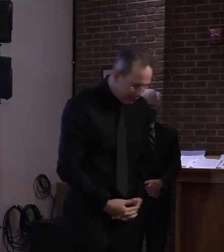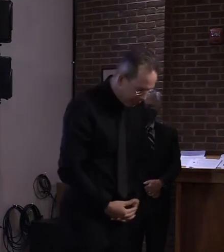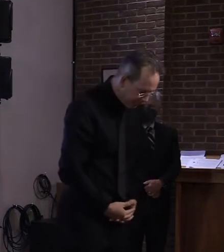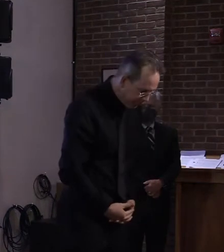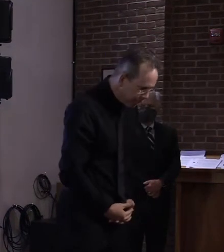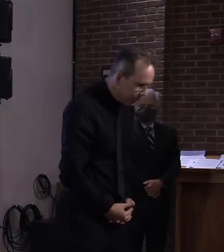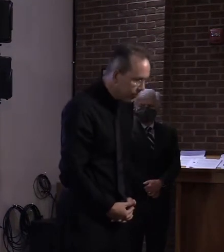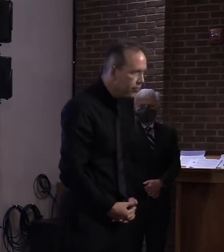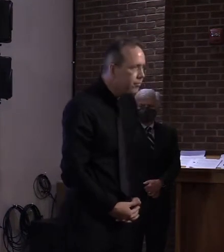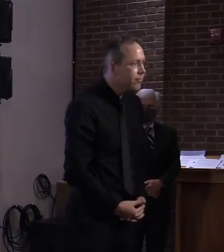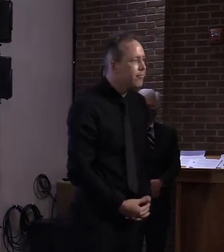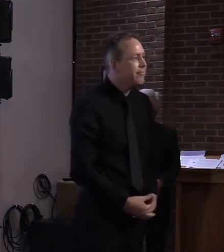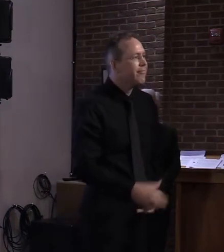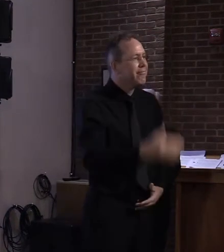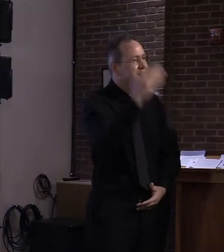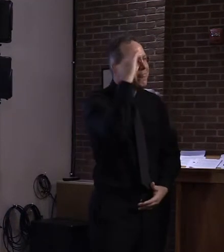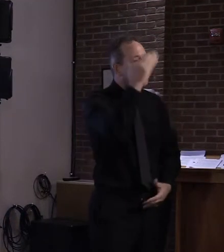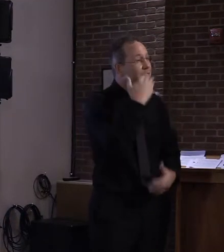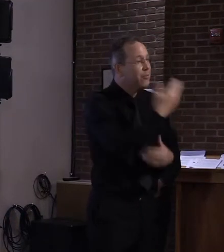Good morning.